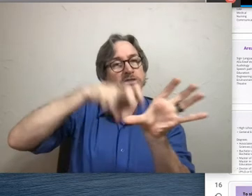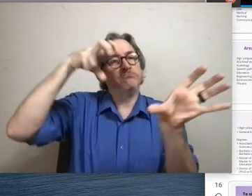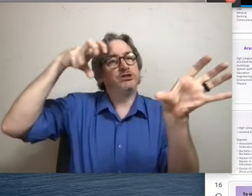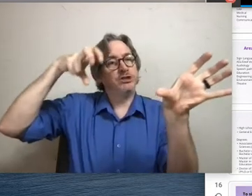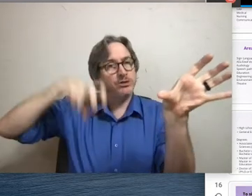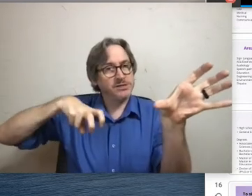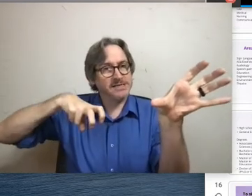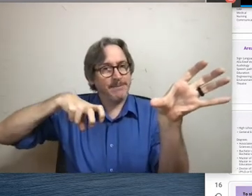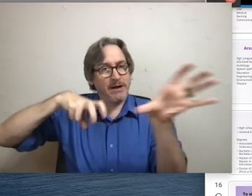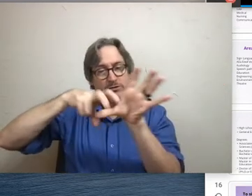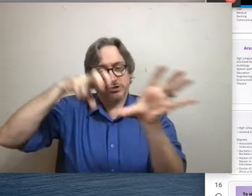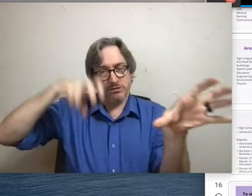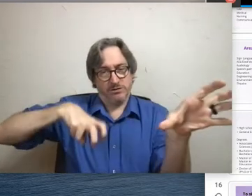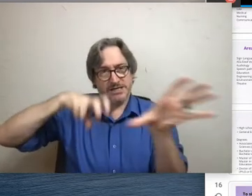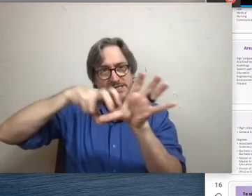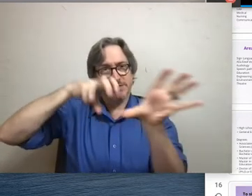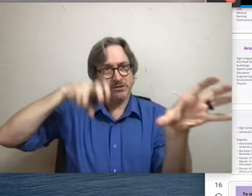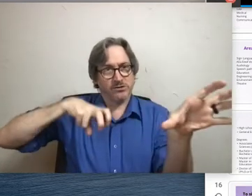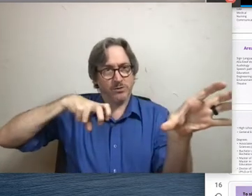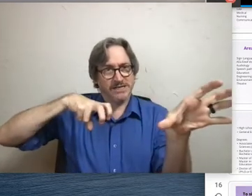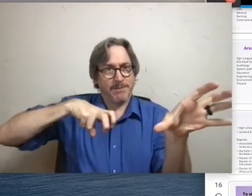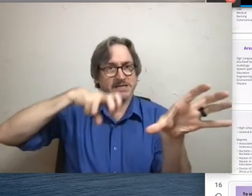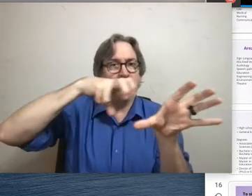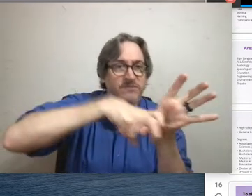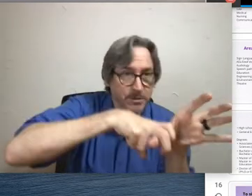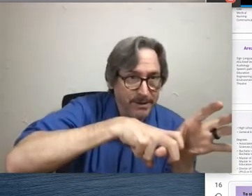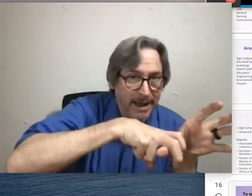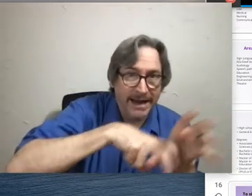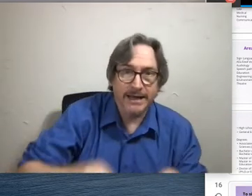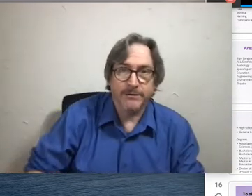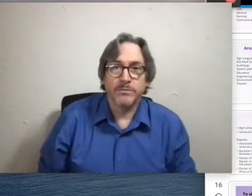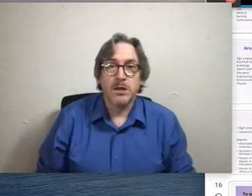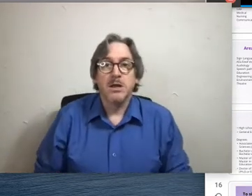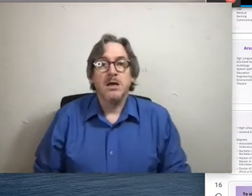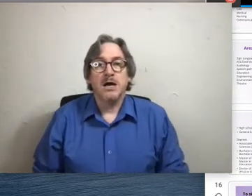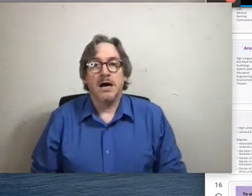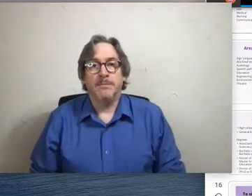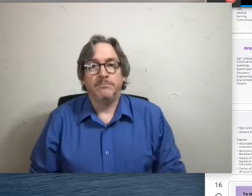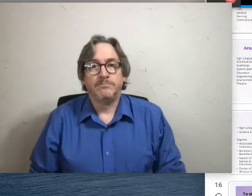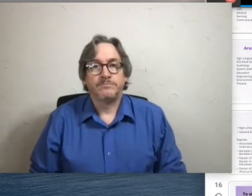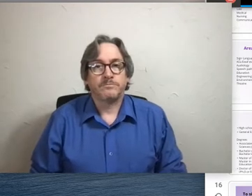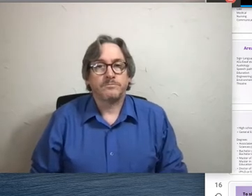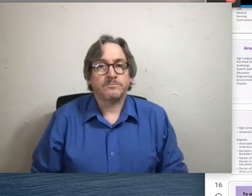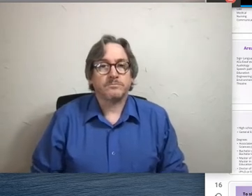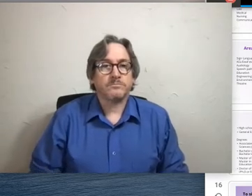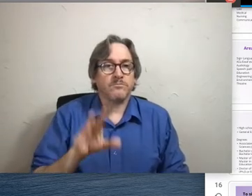can choose to step out. This seems like there's always that possibility of jumping back in.